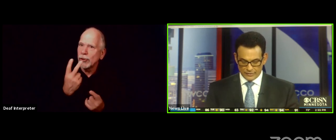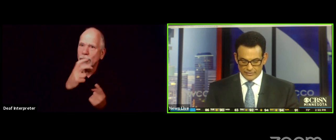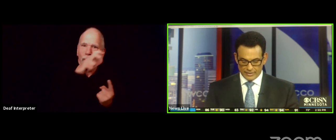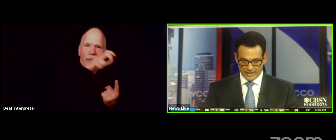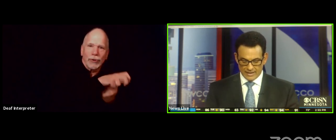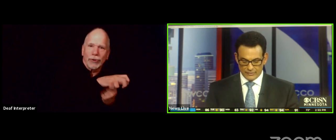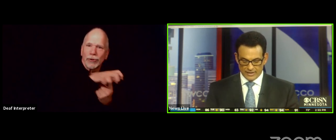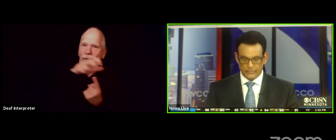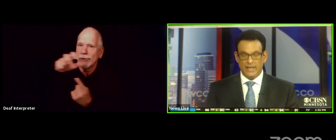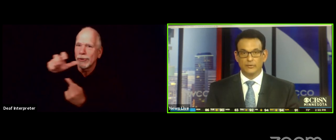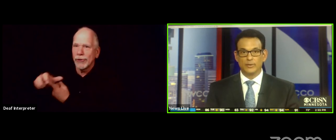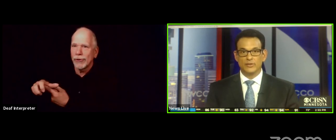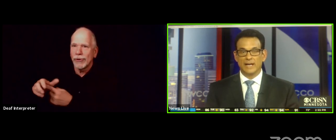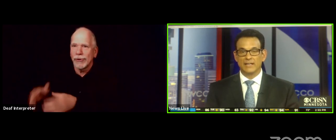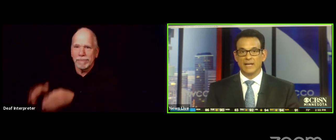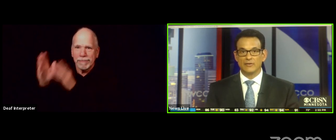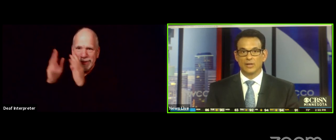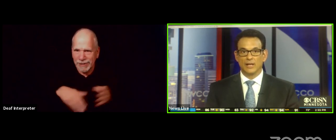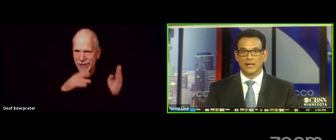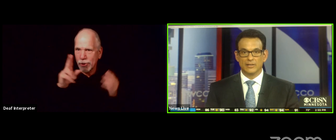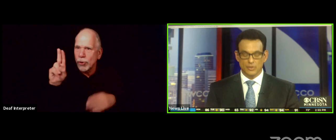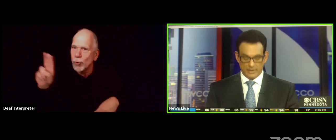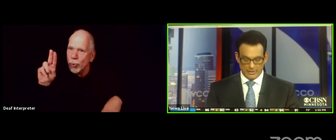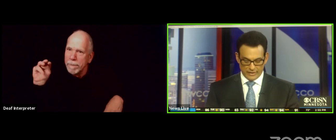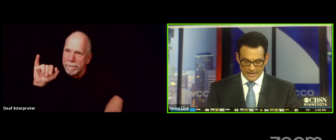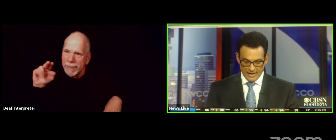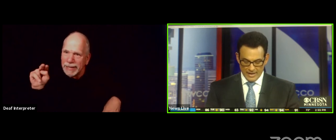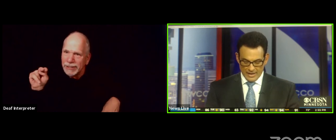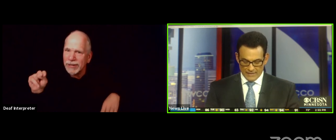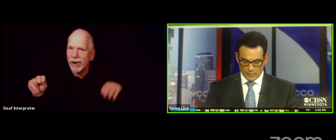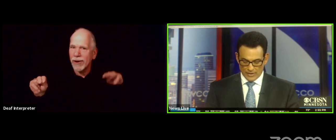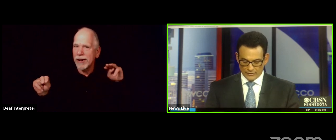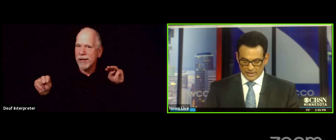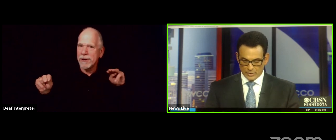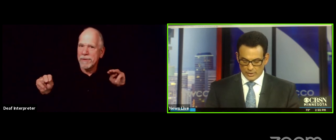considering it. He said it's not so much an ideological issue, but he said if you want the state to reopen,